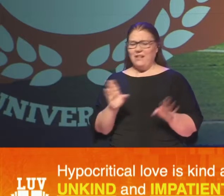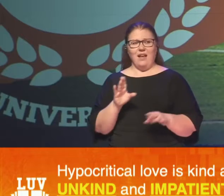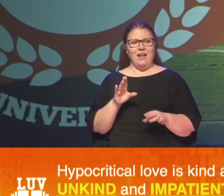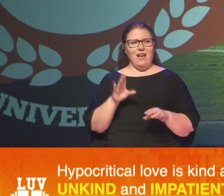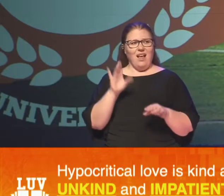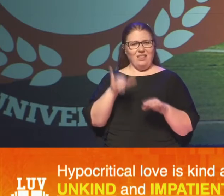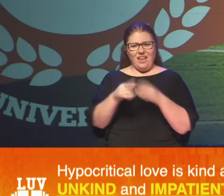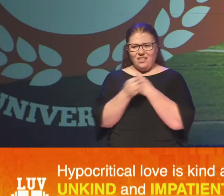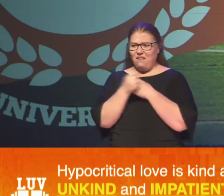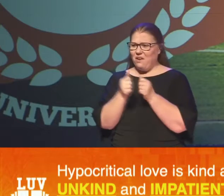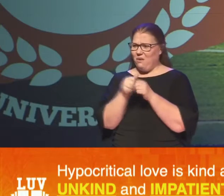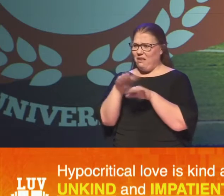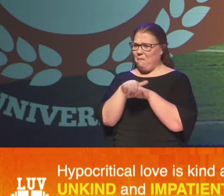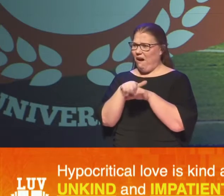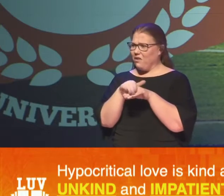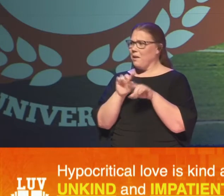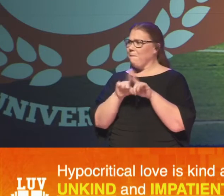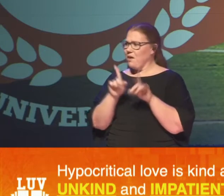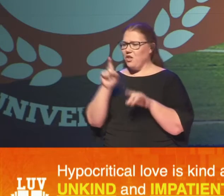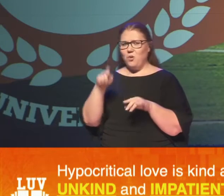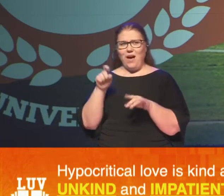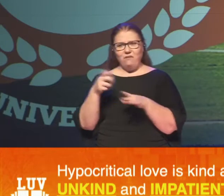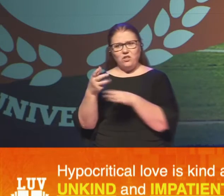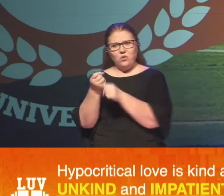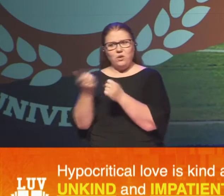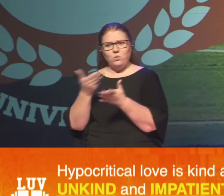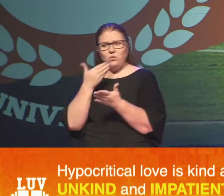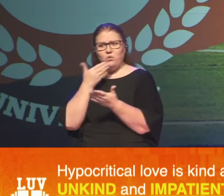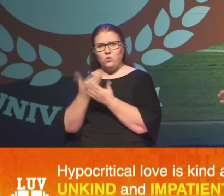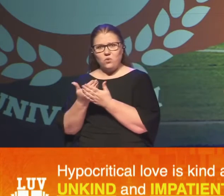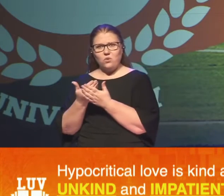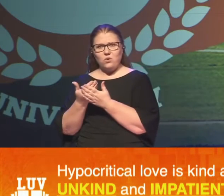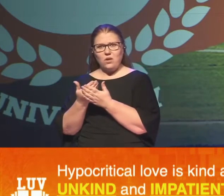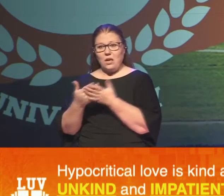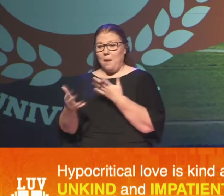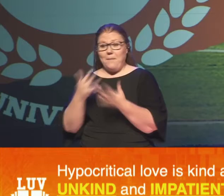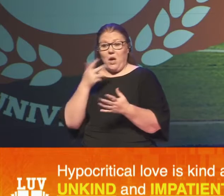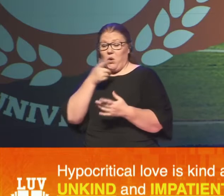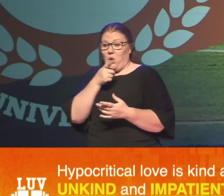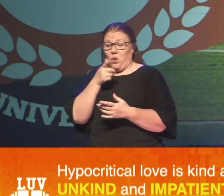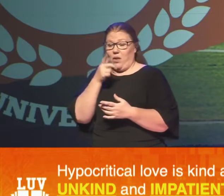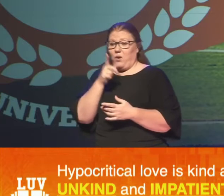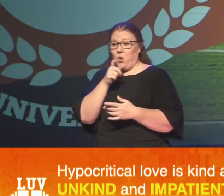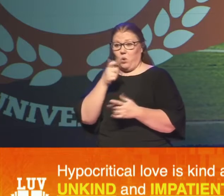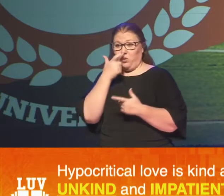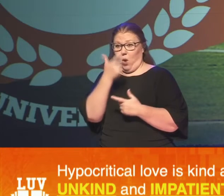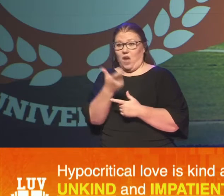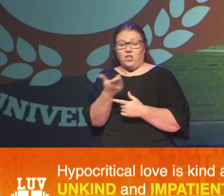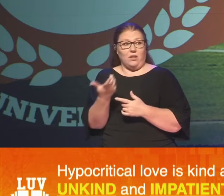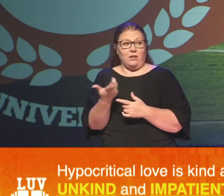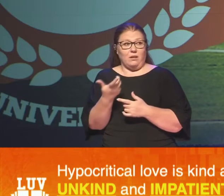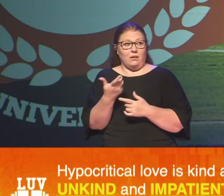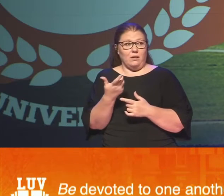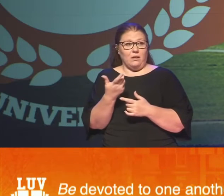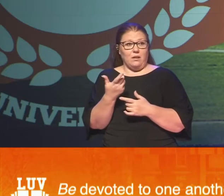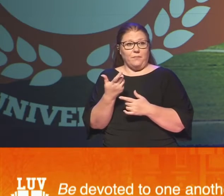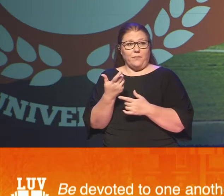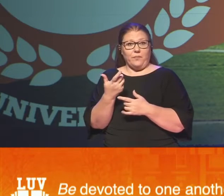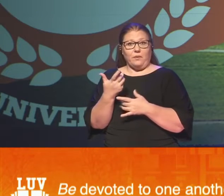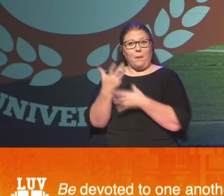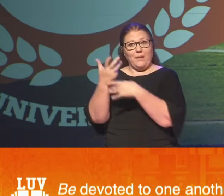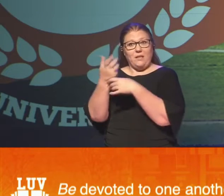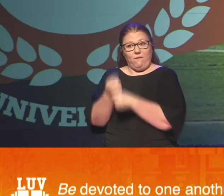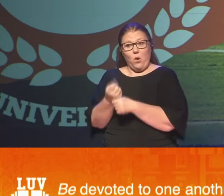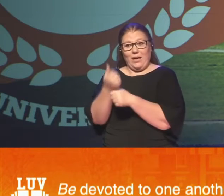with hypocrisy. But you have to cling to what is good, no matter who's watching. And then he goes on, he says, be devoted to one